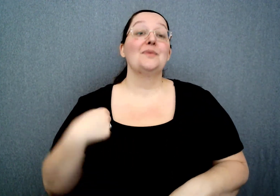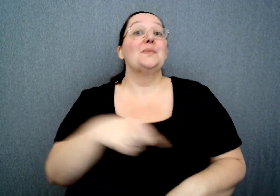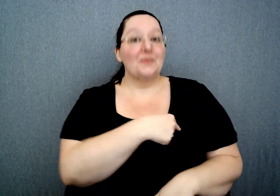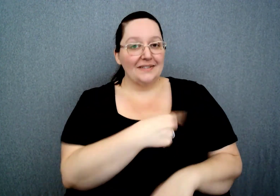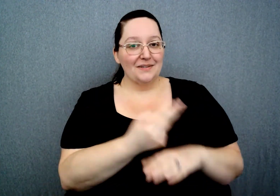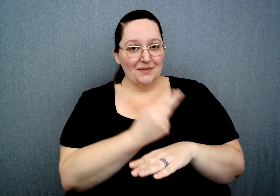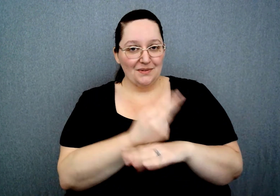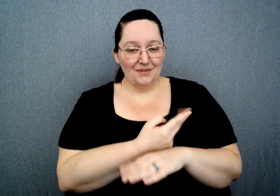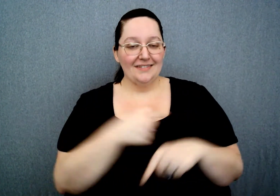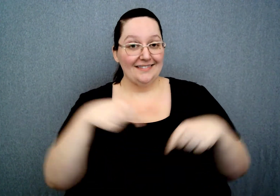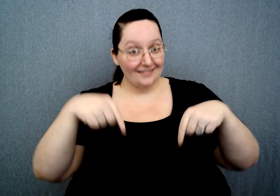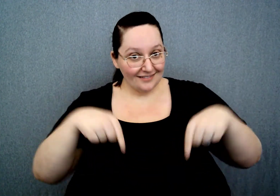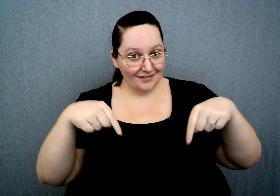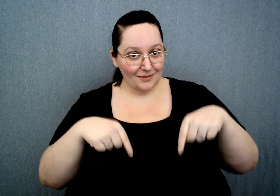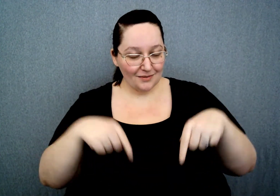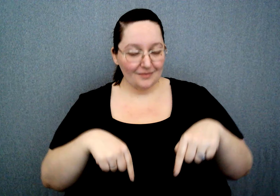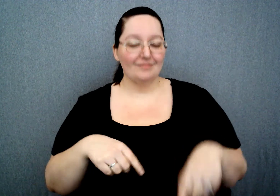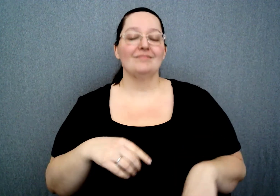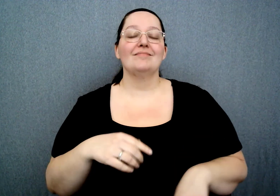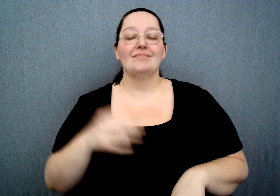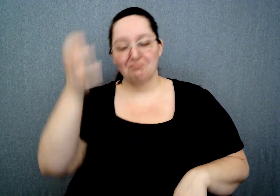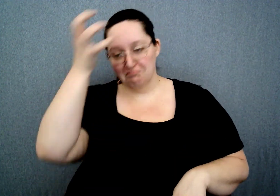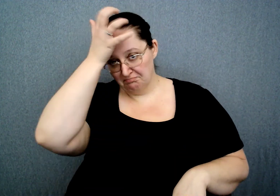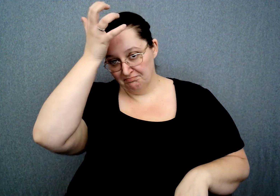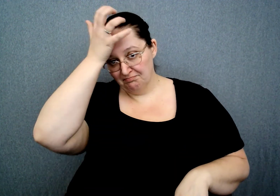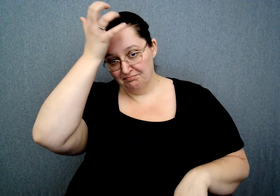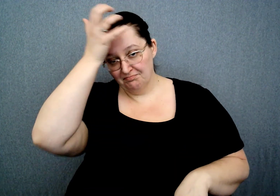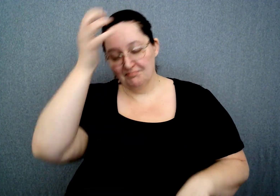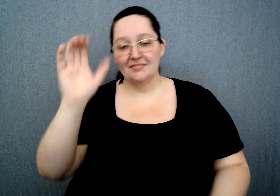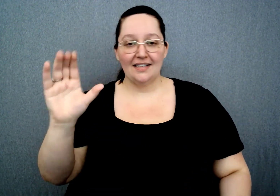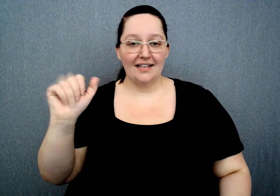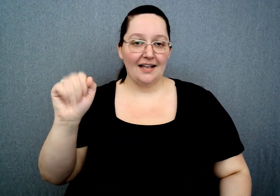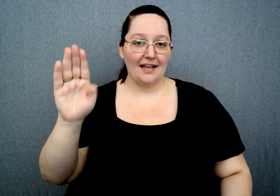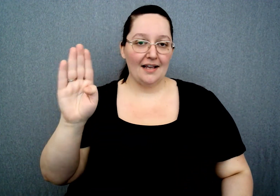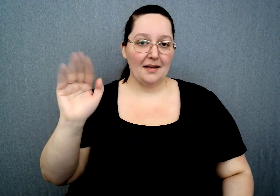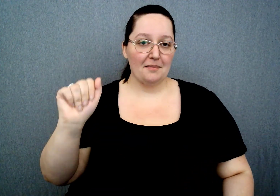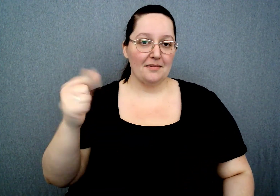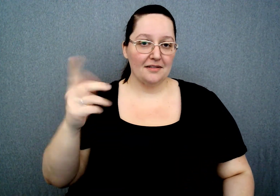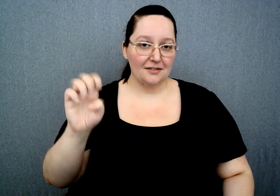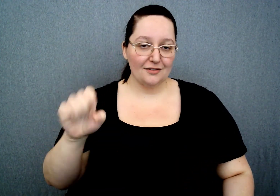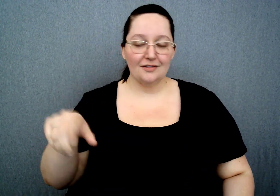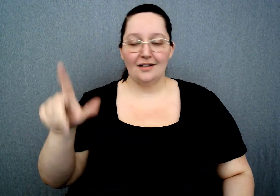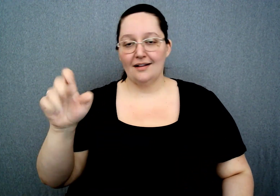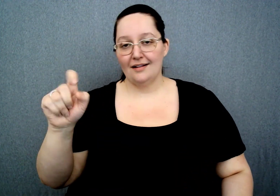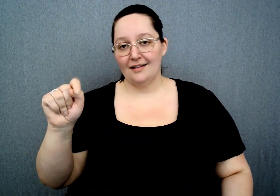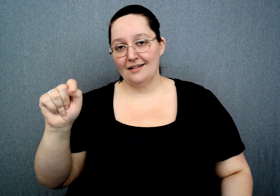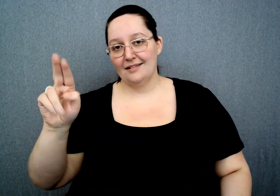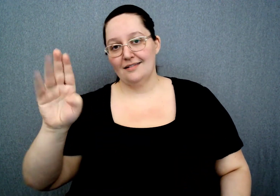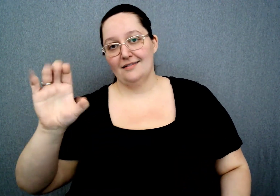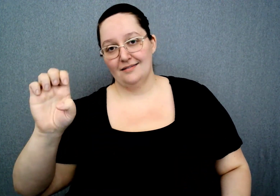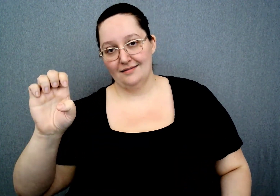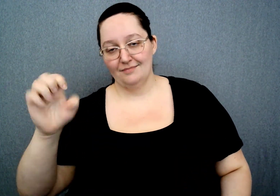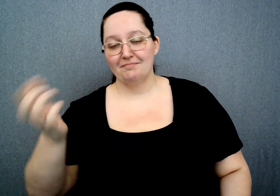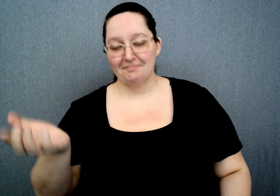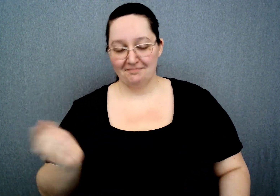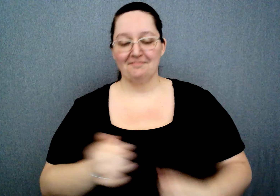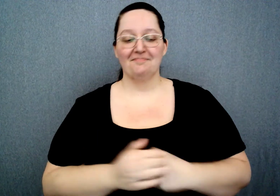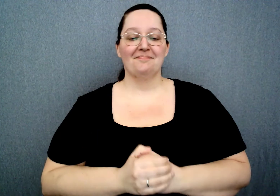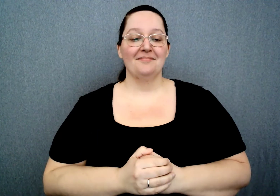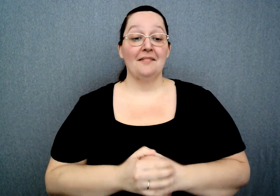huh? We do use this here in Southern California as cabbage and lettuce, from that head